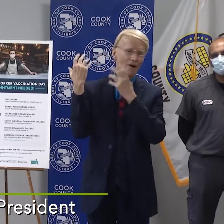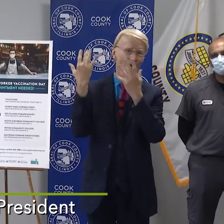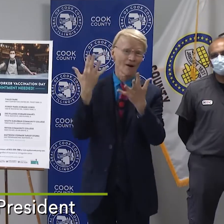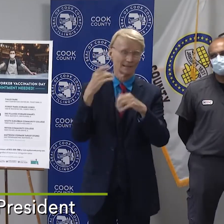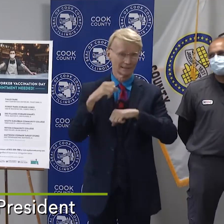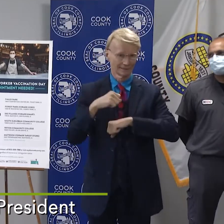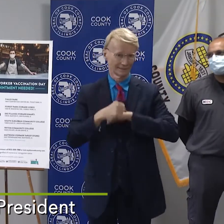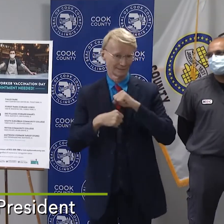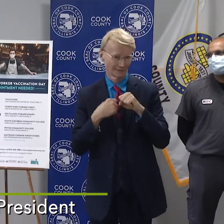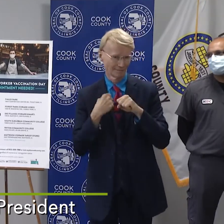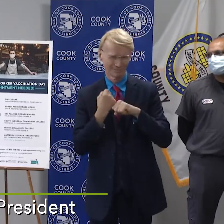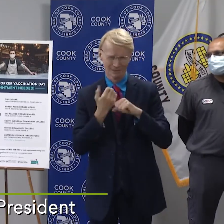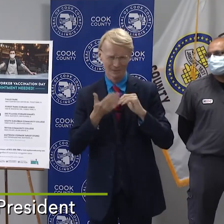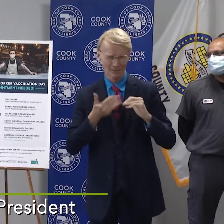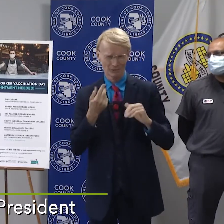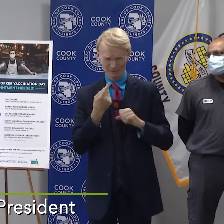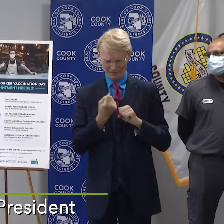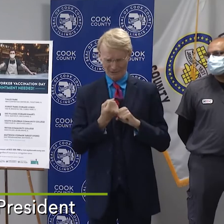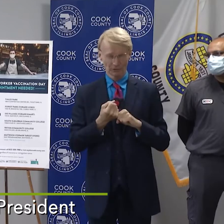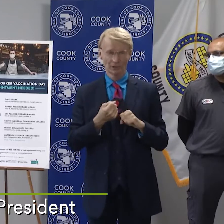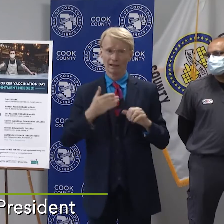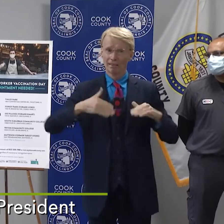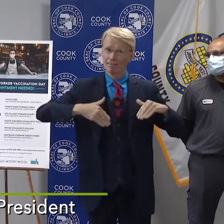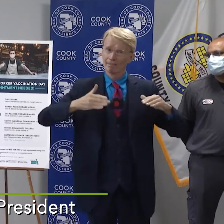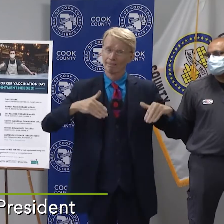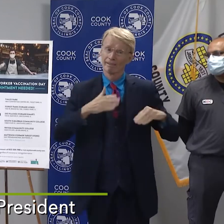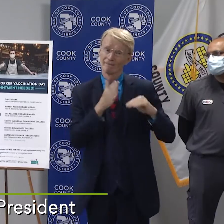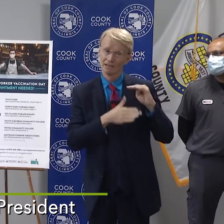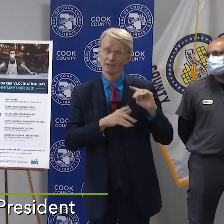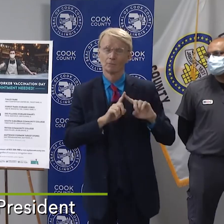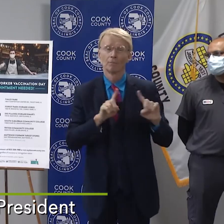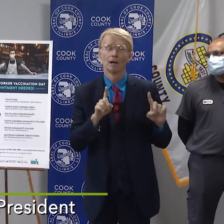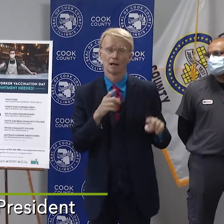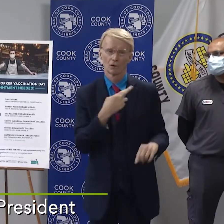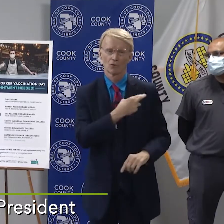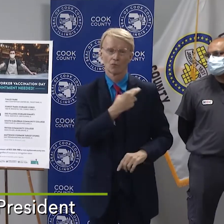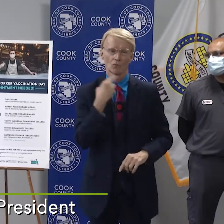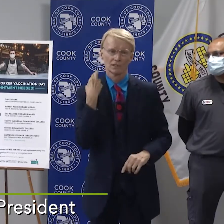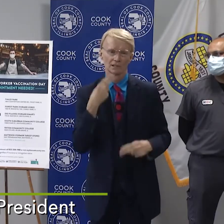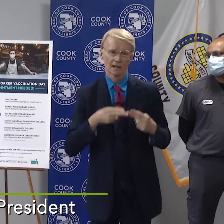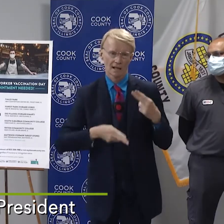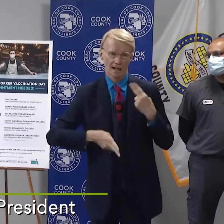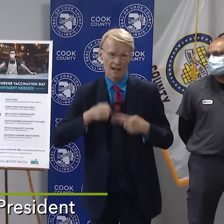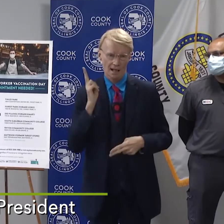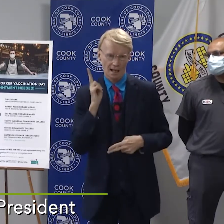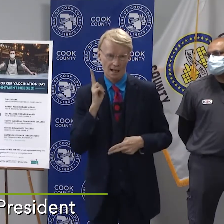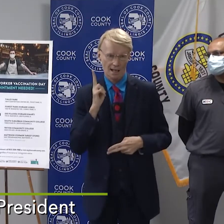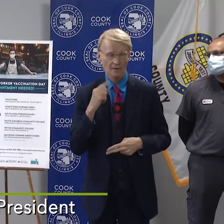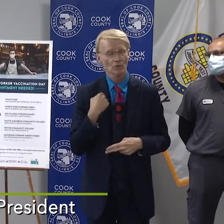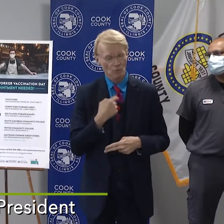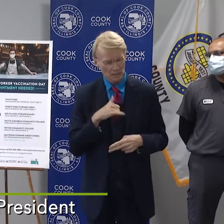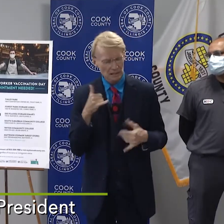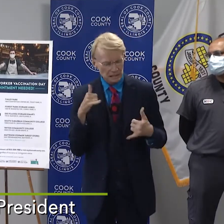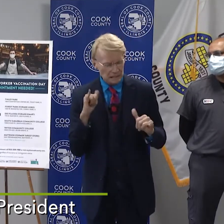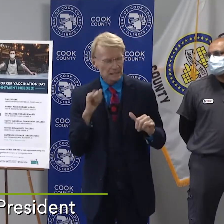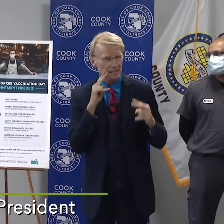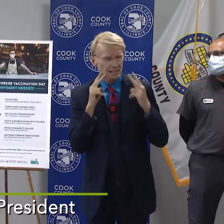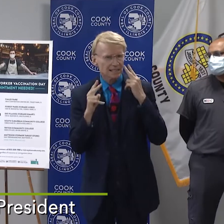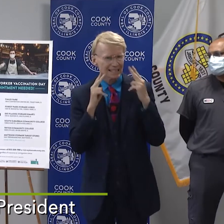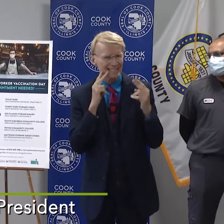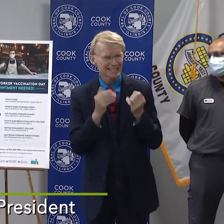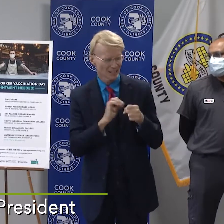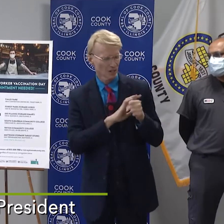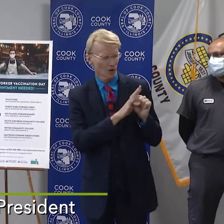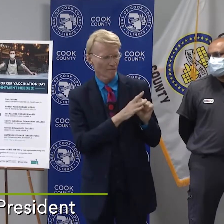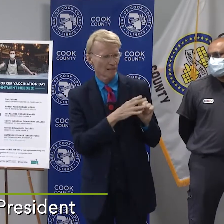But we're not out of this yet, and clearly risks remain. We're still seeing new cases.